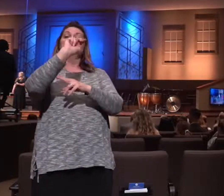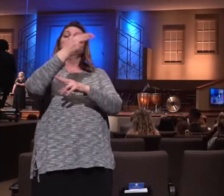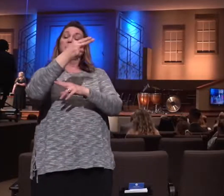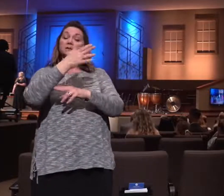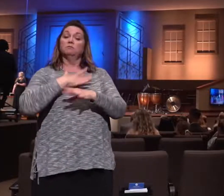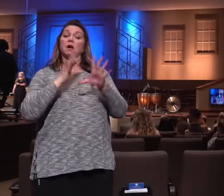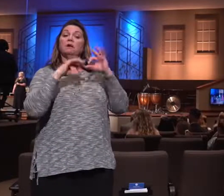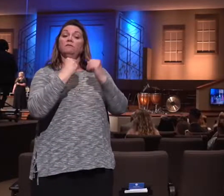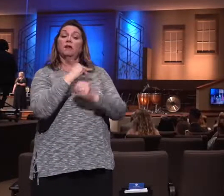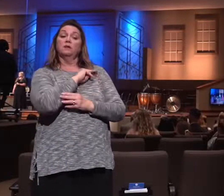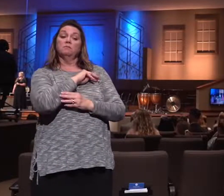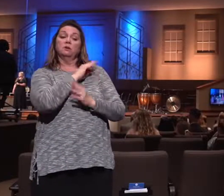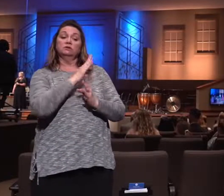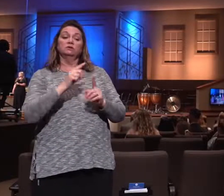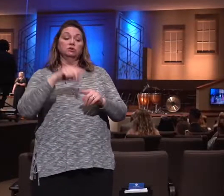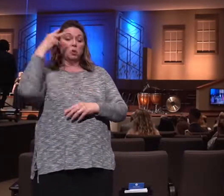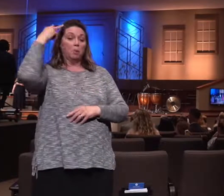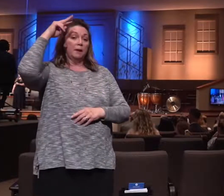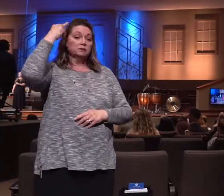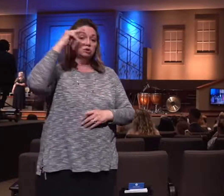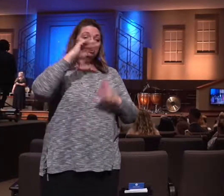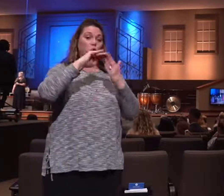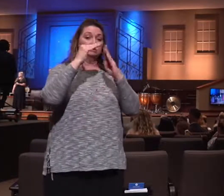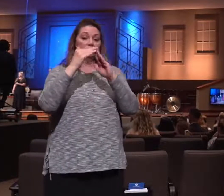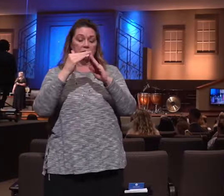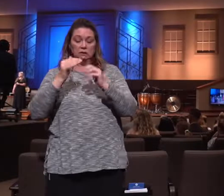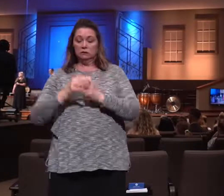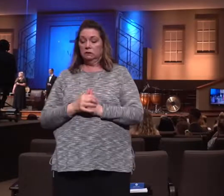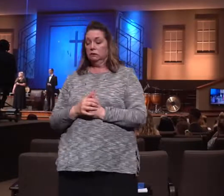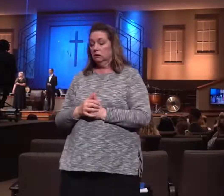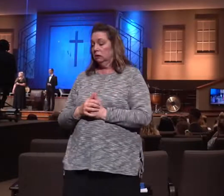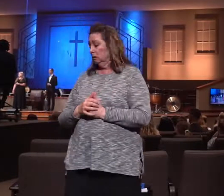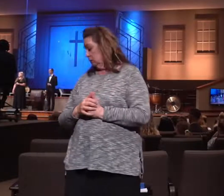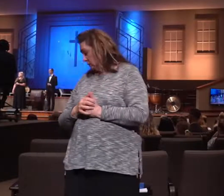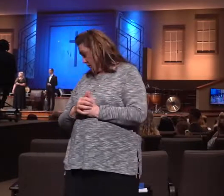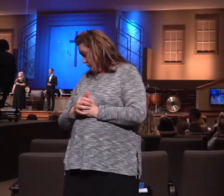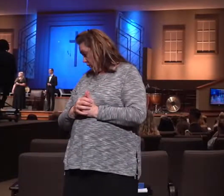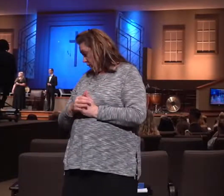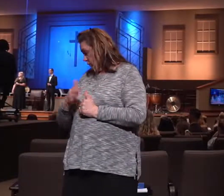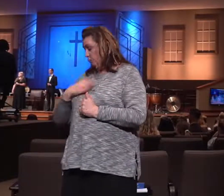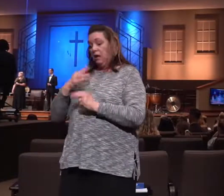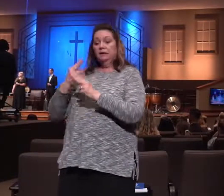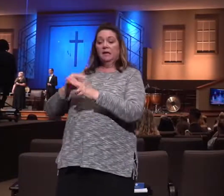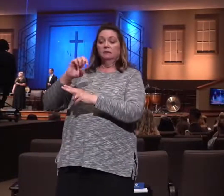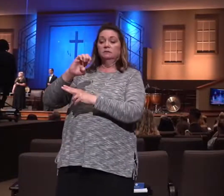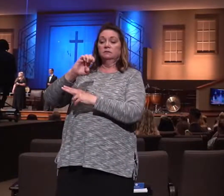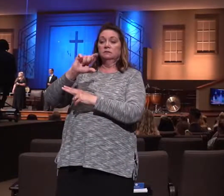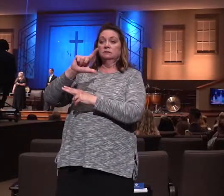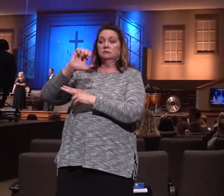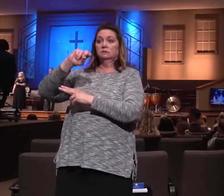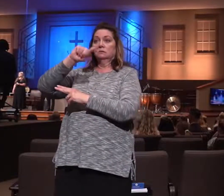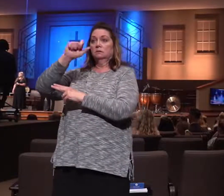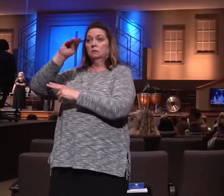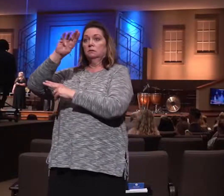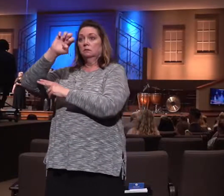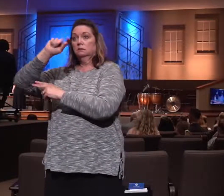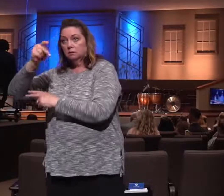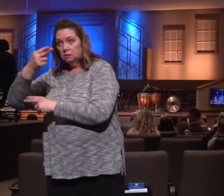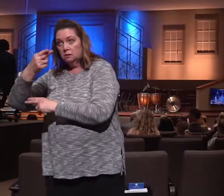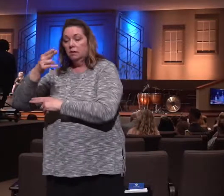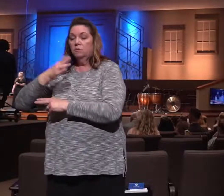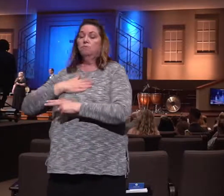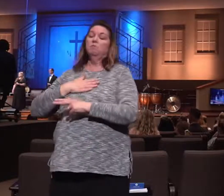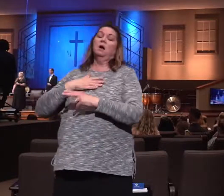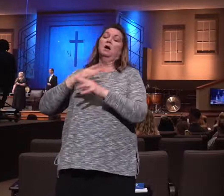are missionaries to Mexico City, and I am a sophomore. At Casson, my name is Alexa Vicinero. My family are missionaries to Nigeria, West